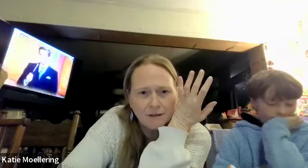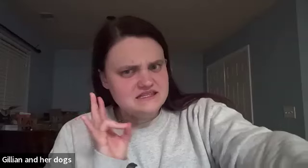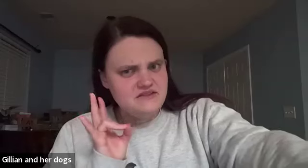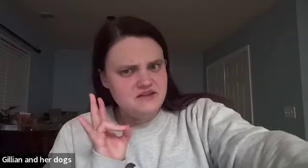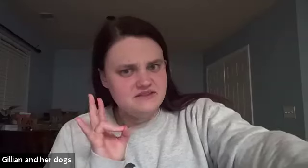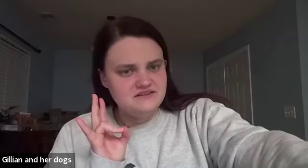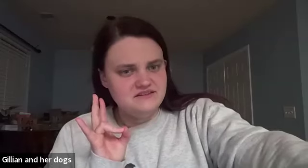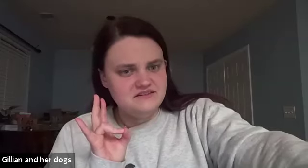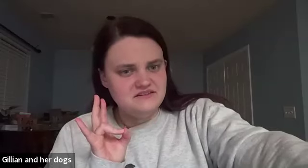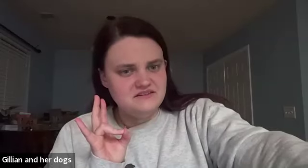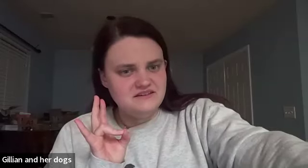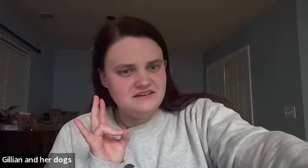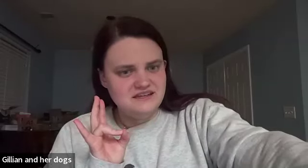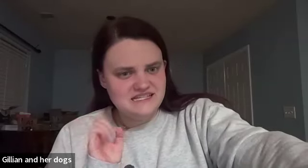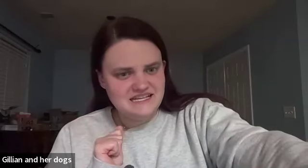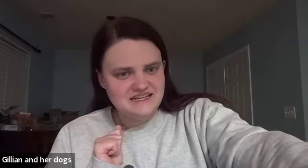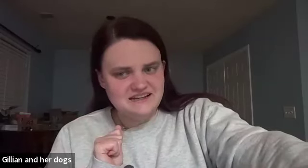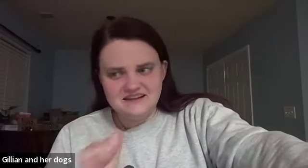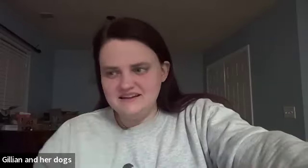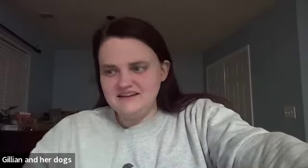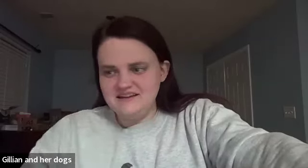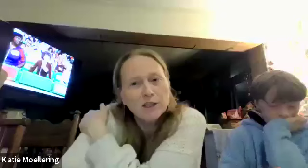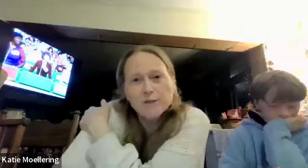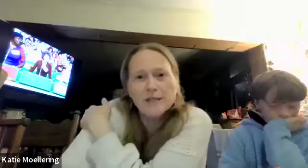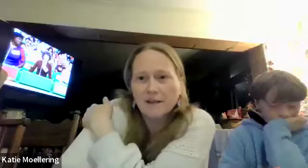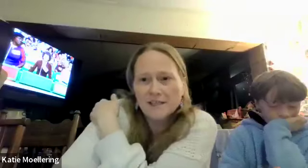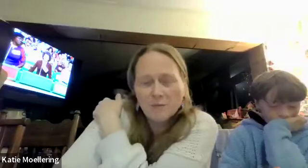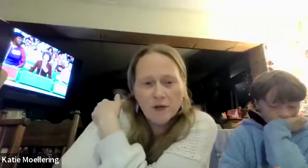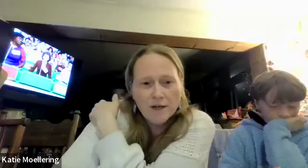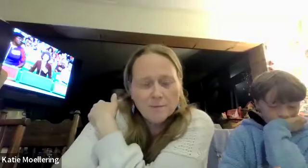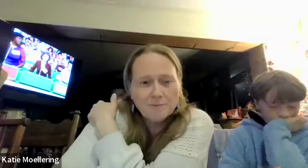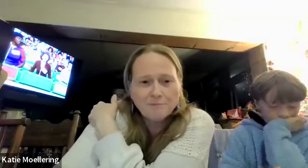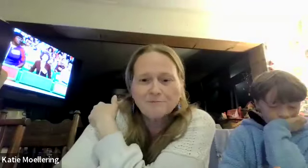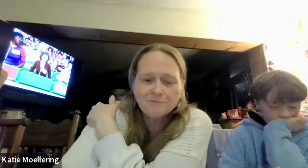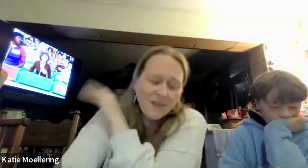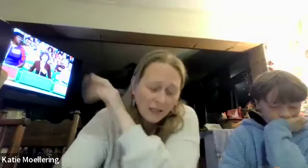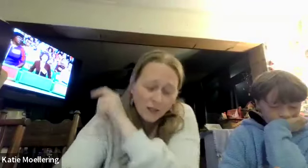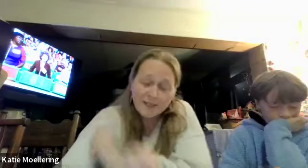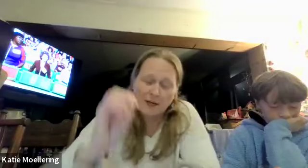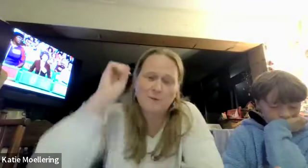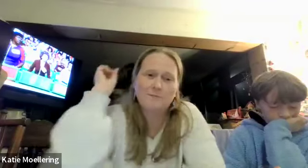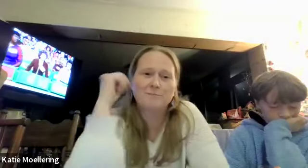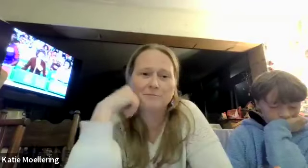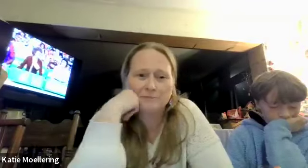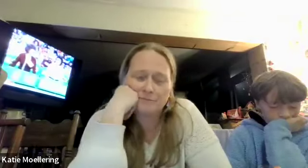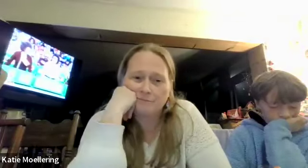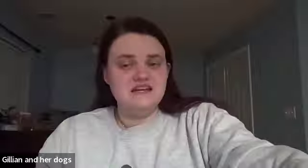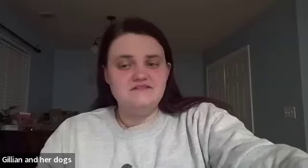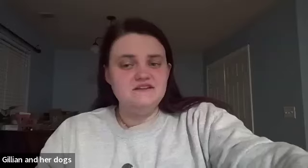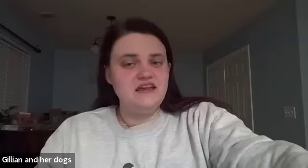it's the seventh, isn't it? Did I lose a class somewhere? I lost count. Listen, I feel like